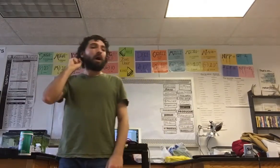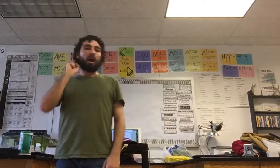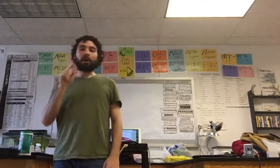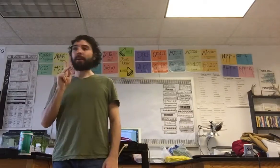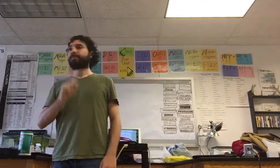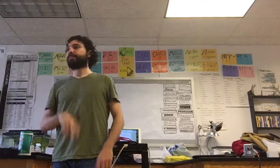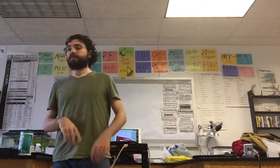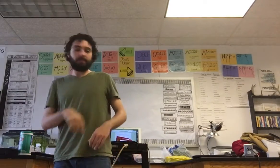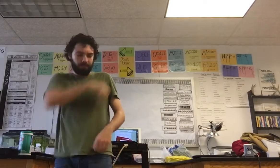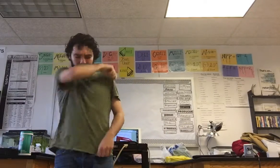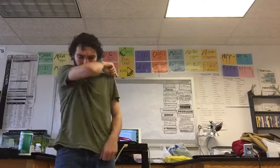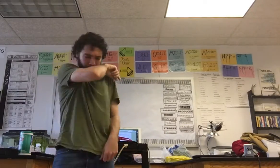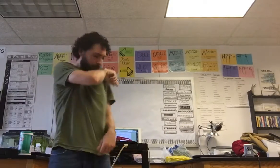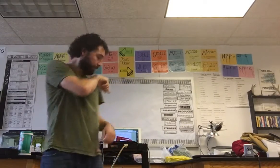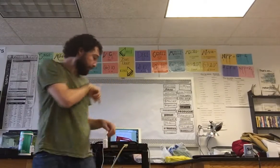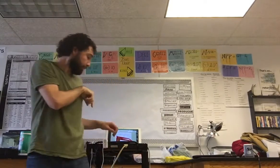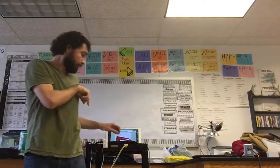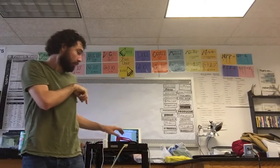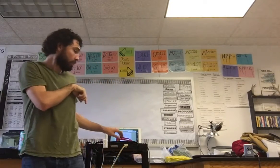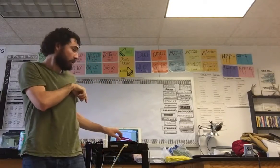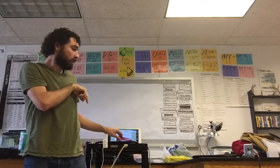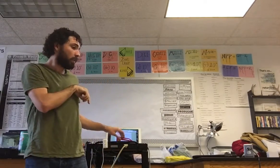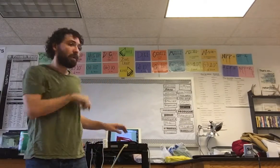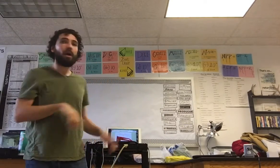you might want to wipe this down for like all like. Okay.